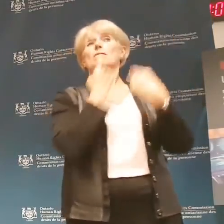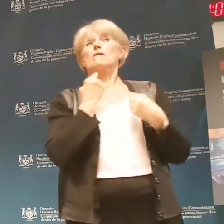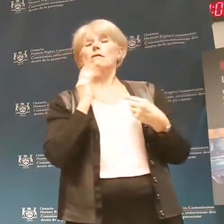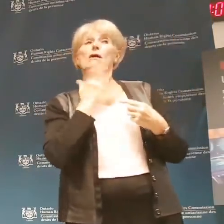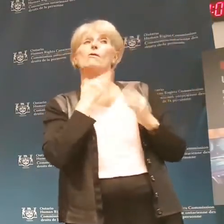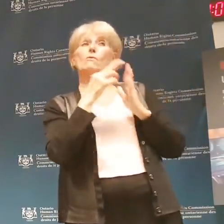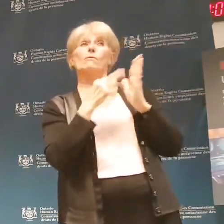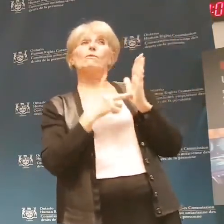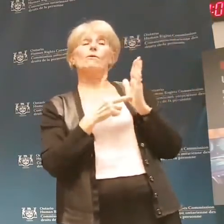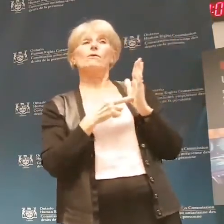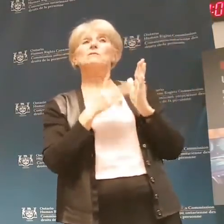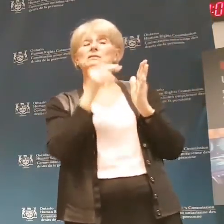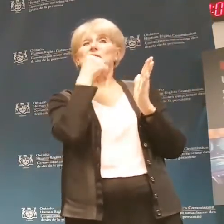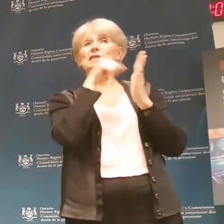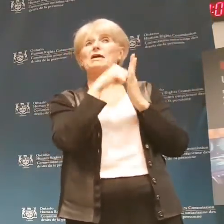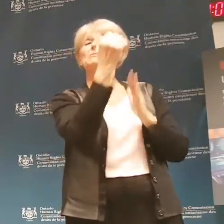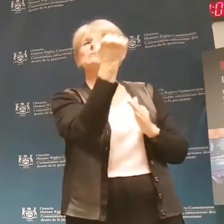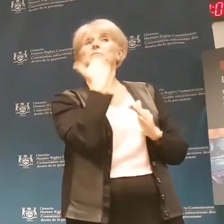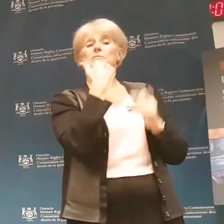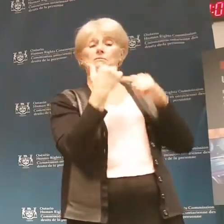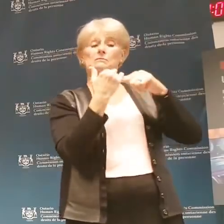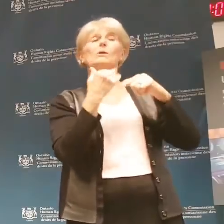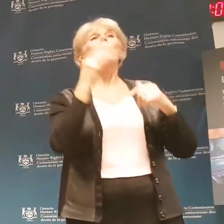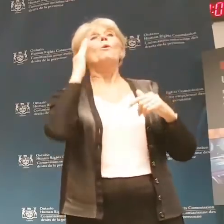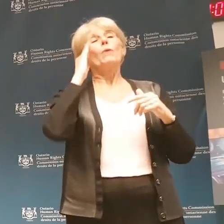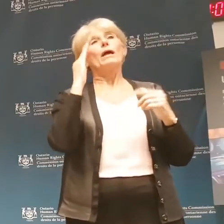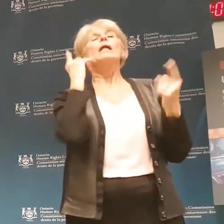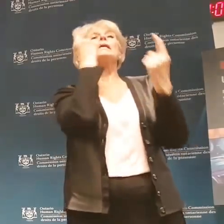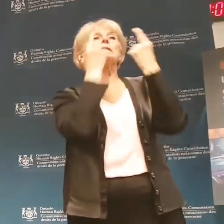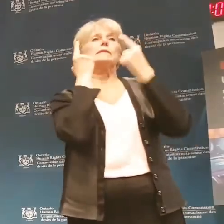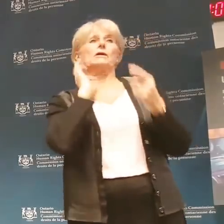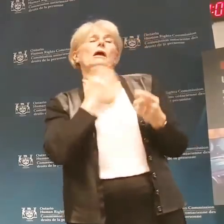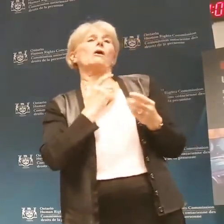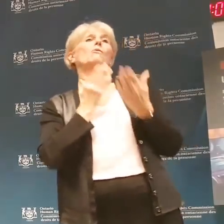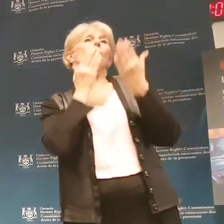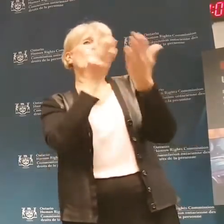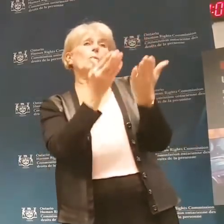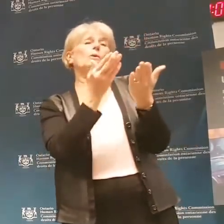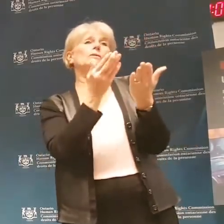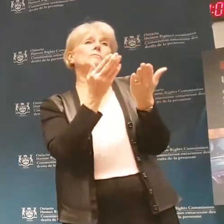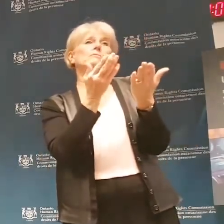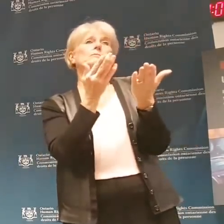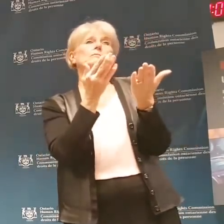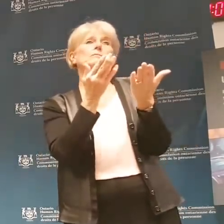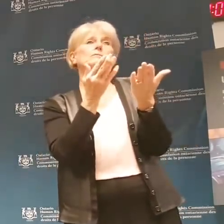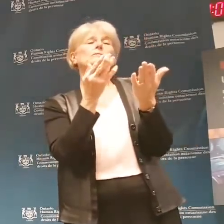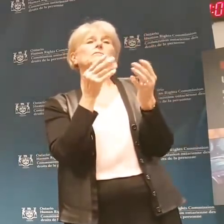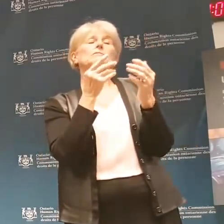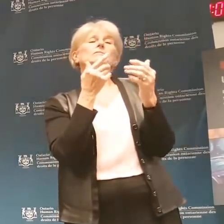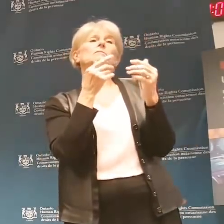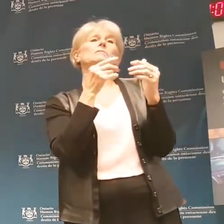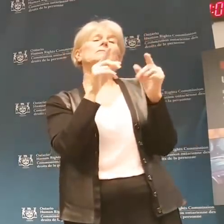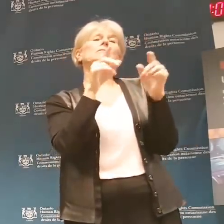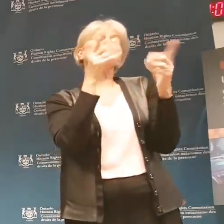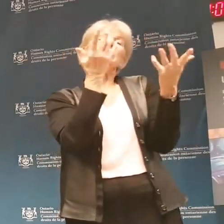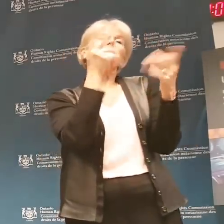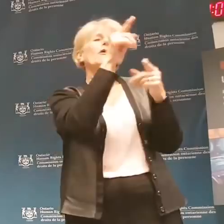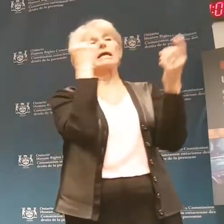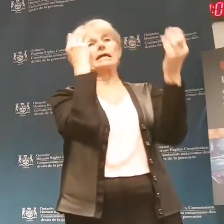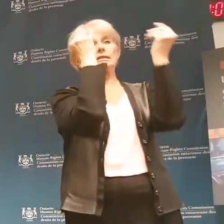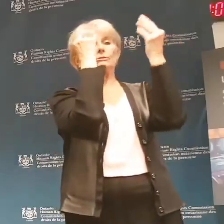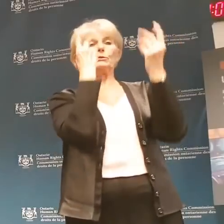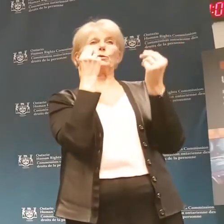report in a letter and indicated that they will consider our report as they revise or consider how to